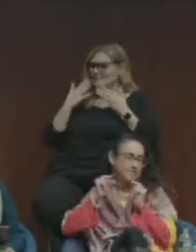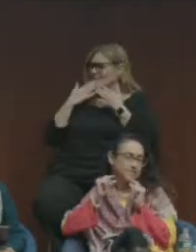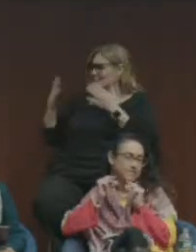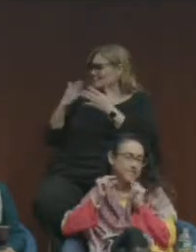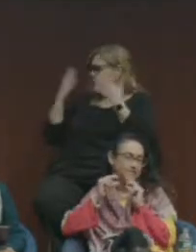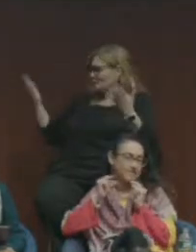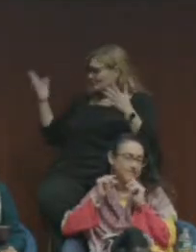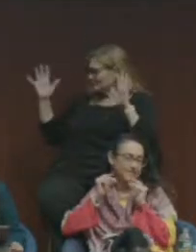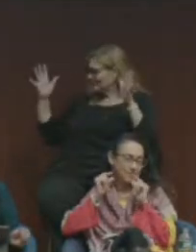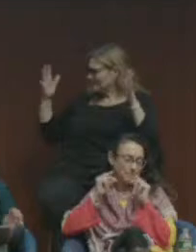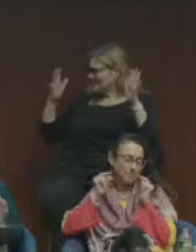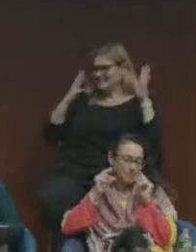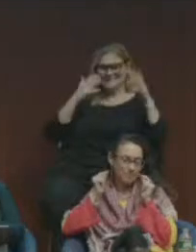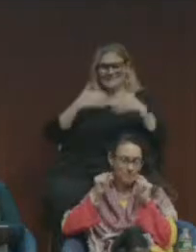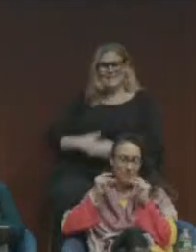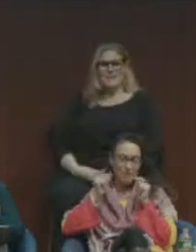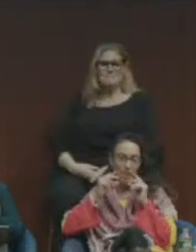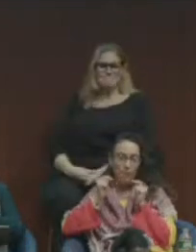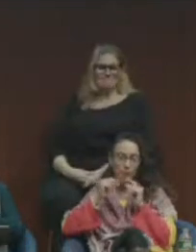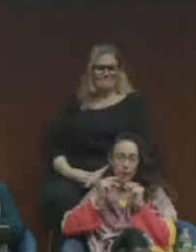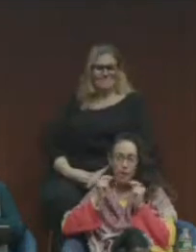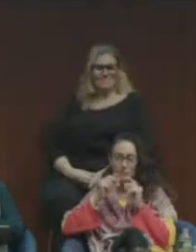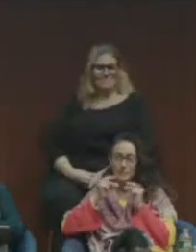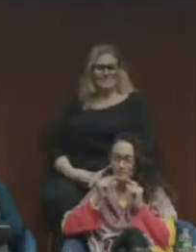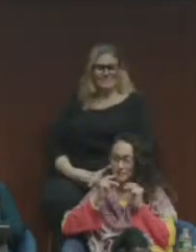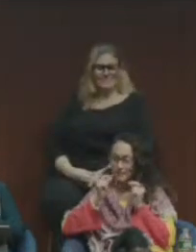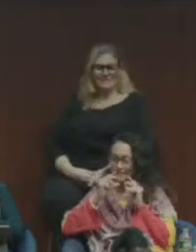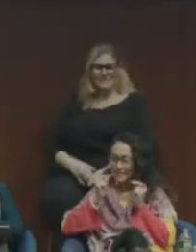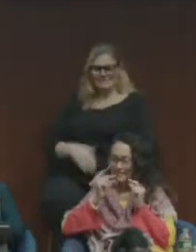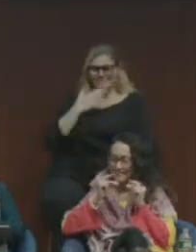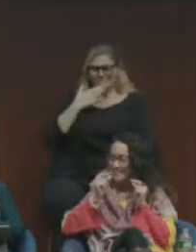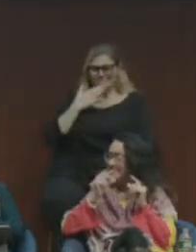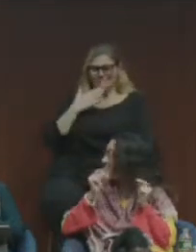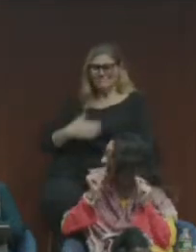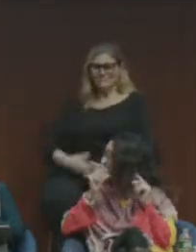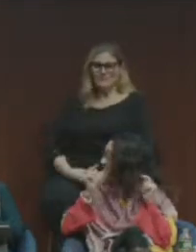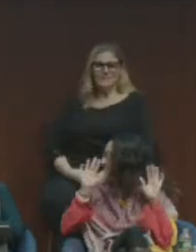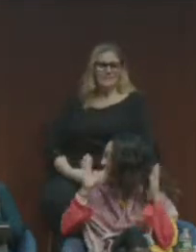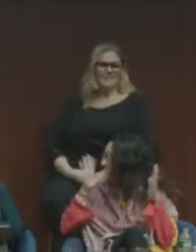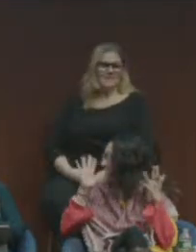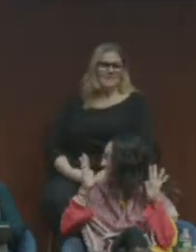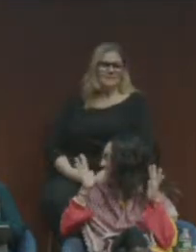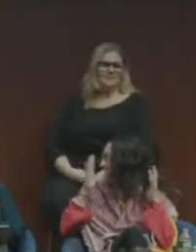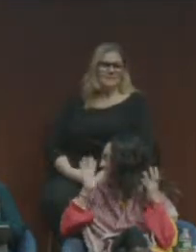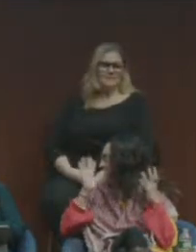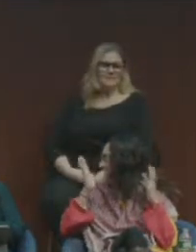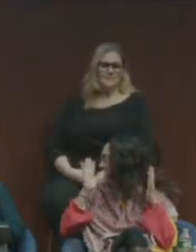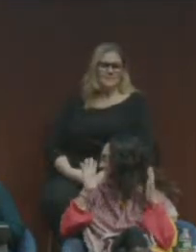Thank you so much. We're going to